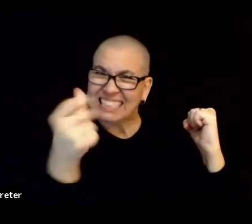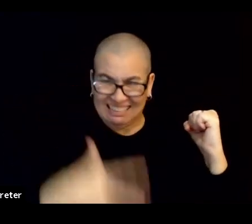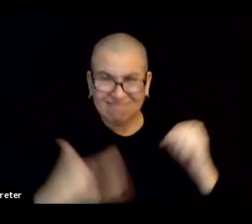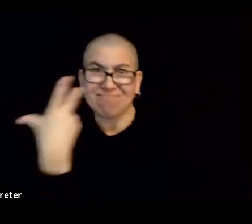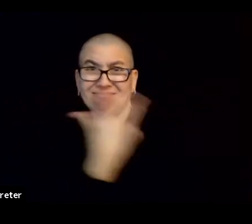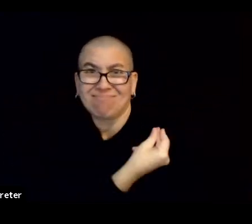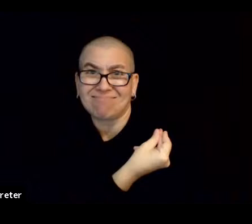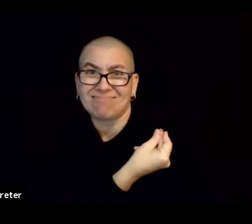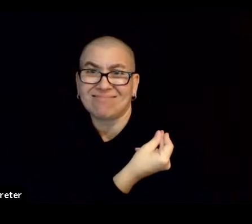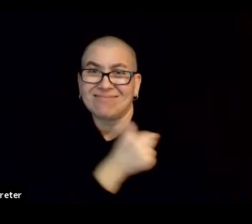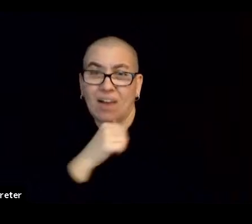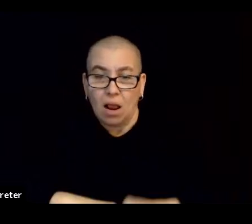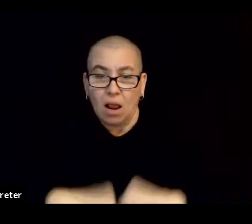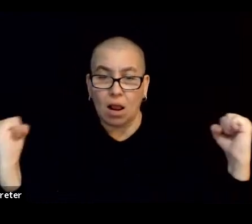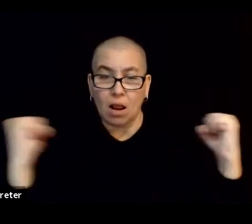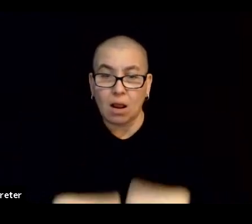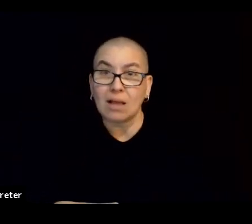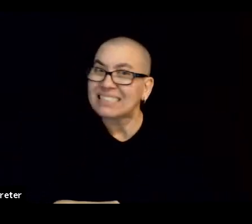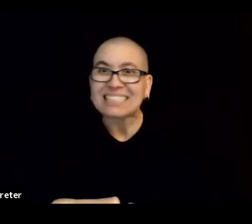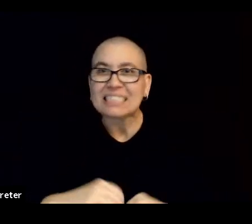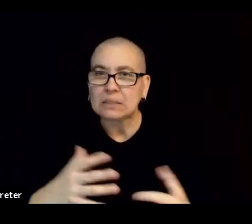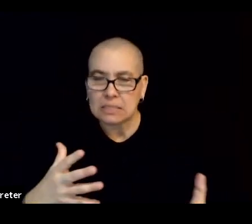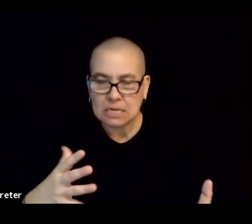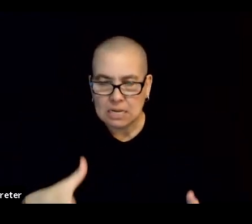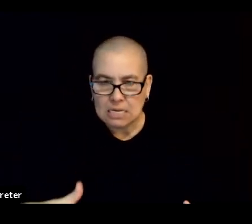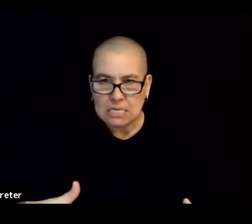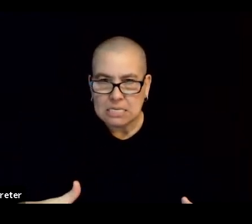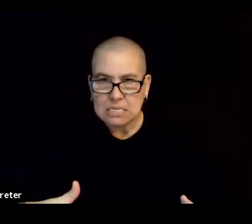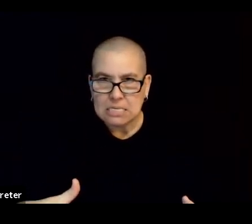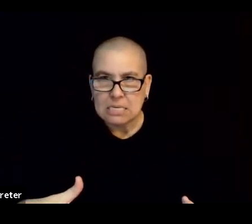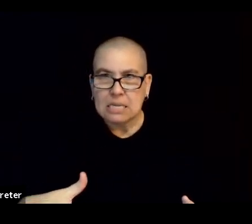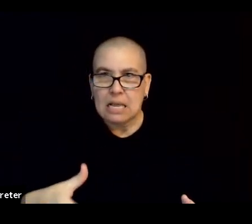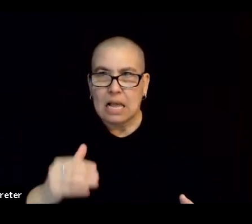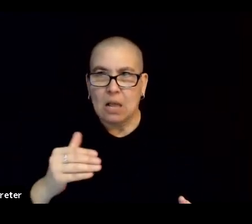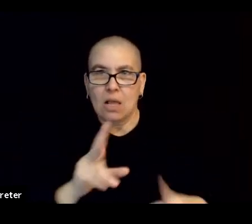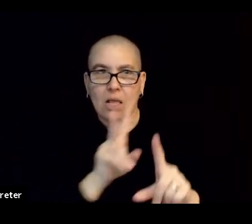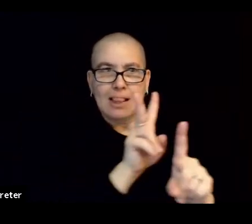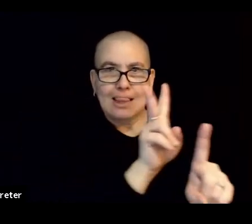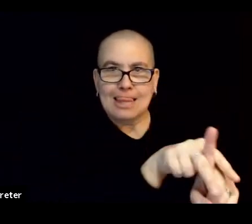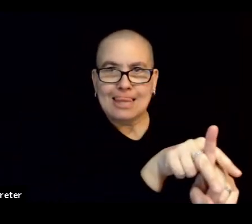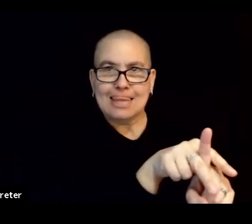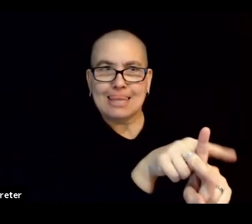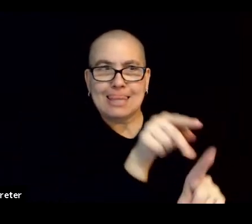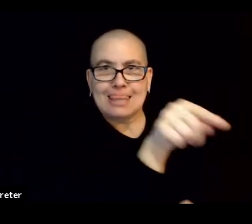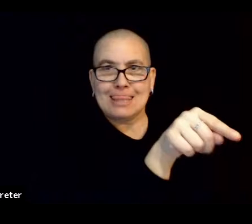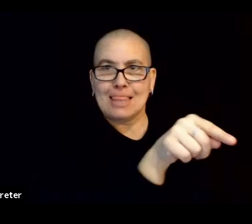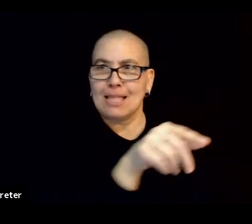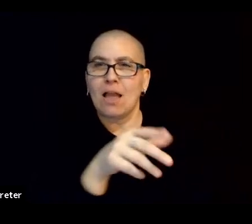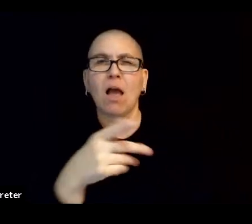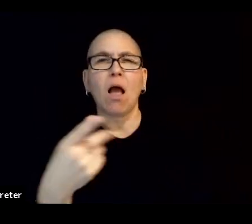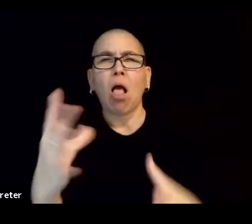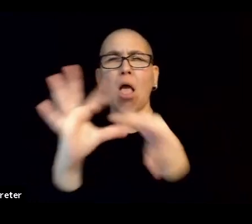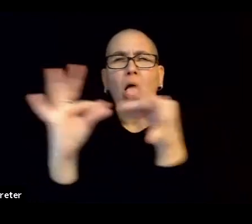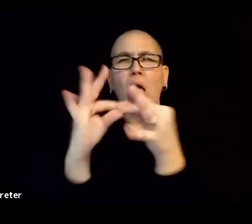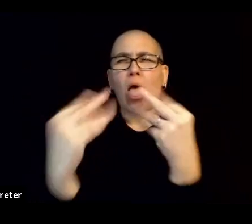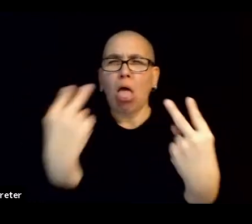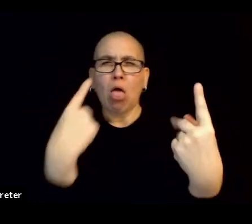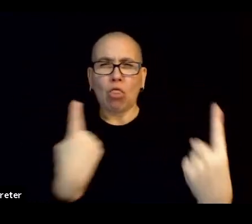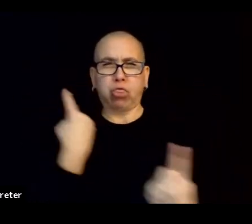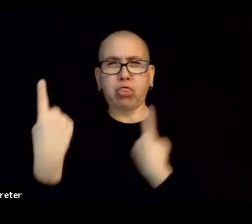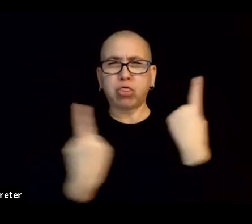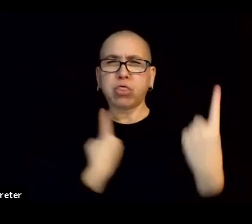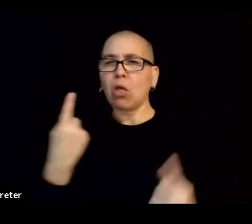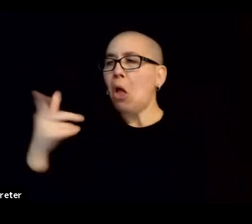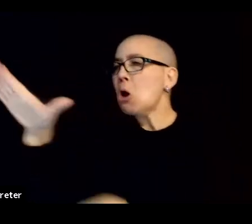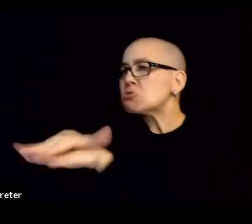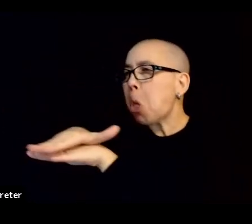and get all those people, we should expedite that to others. So I'm just clear that there's probably no win in this, but